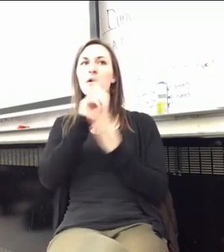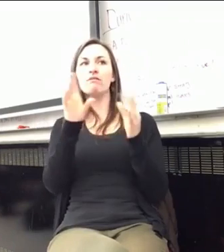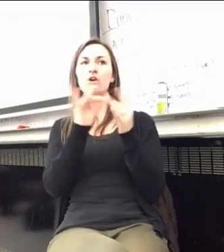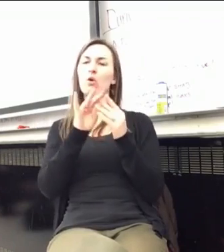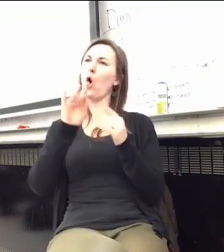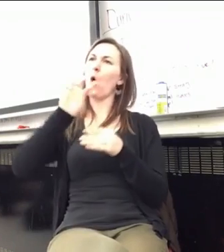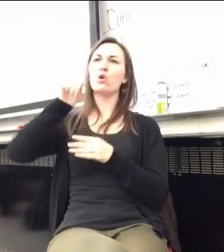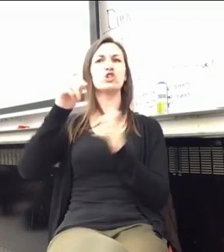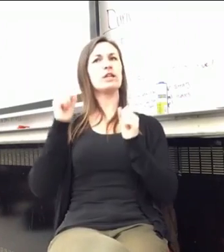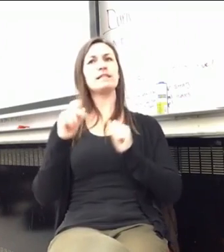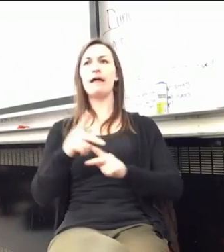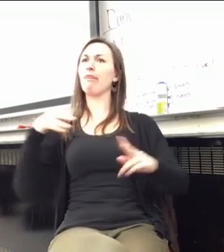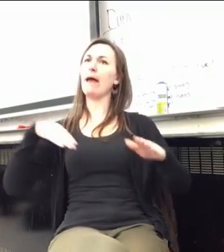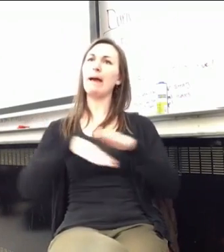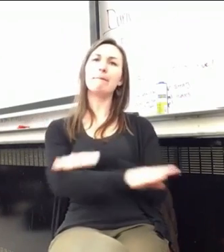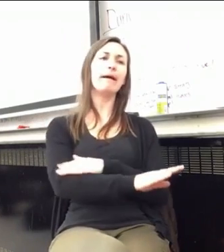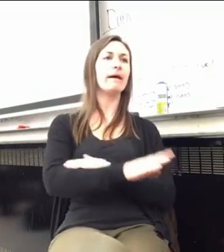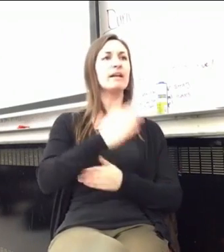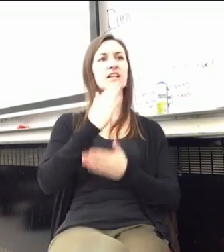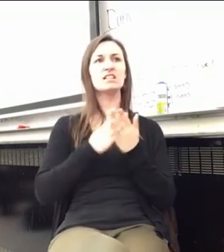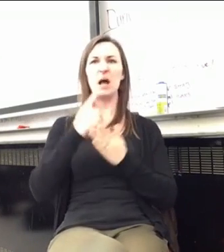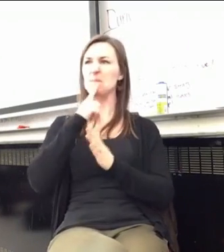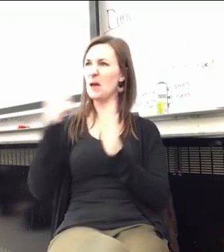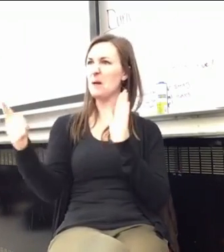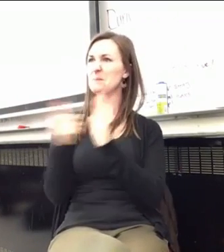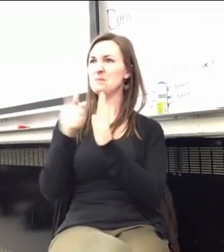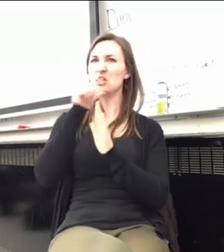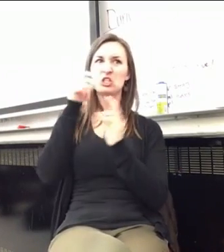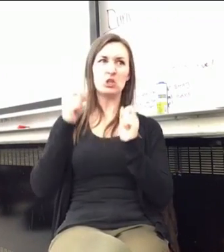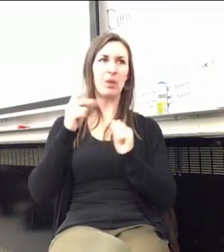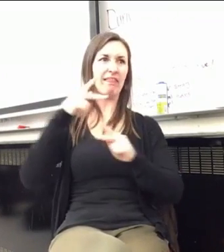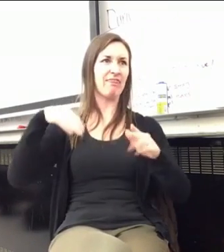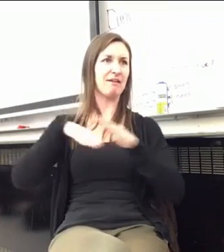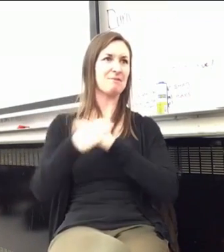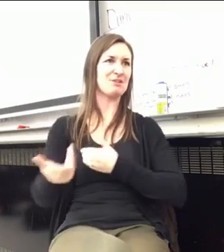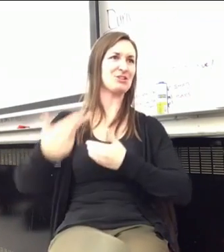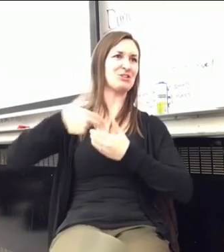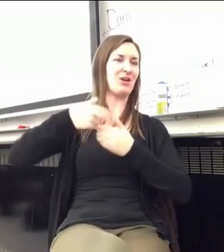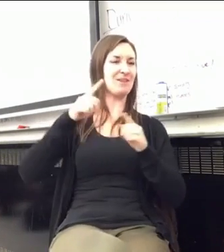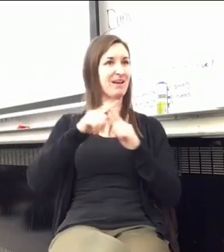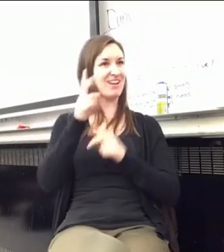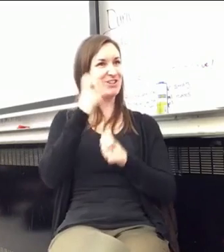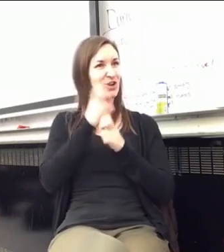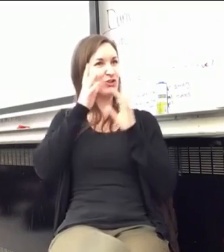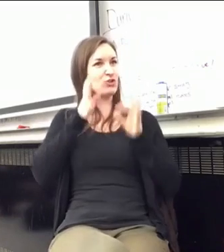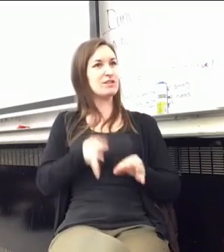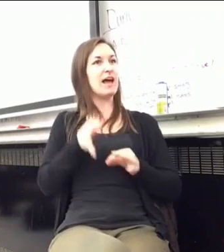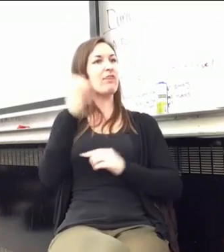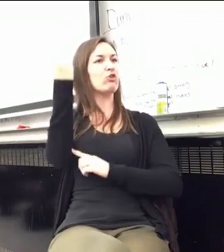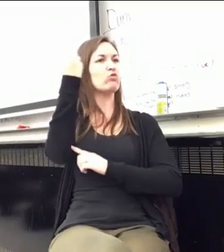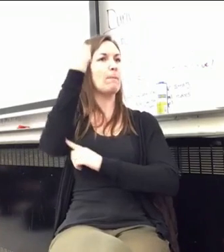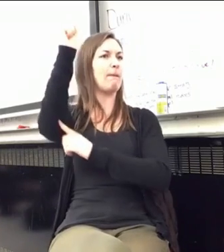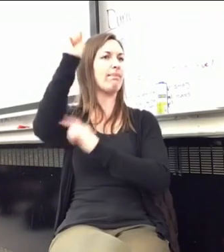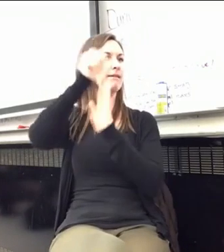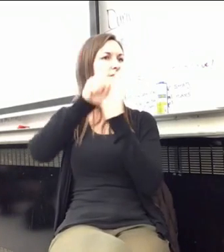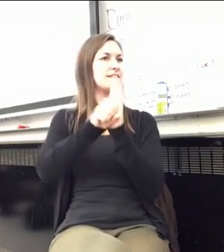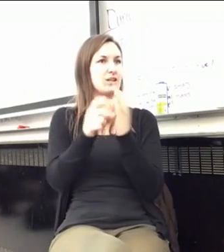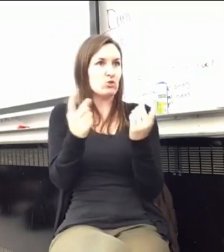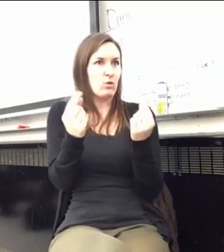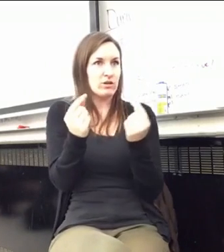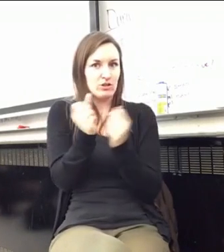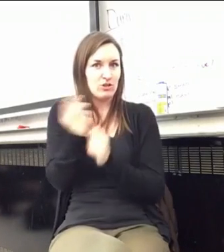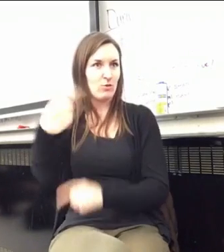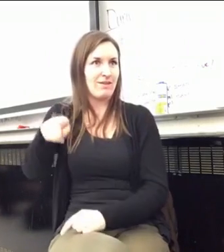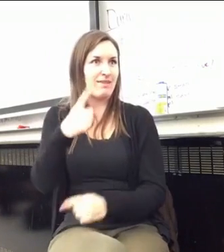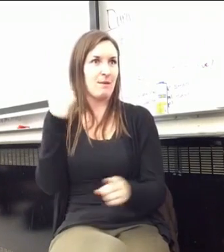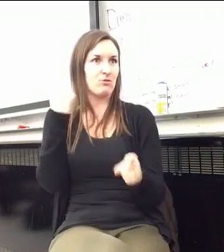them all in. Some people said, don't let any of them in. And it was really hard to decide, what are you going to do with these rebelling states? So what they decided to do,